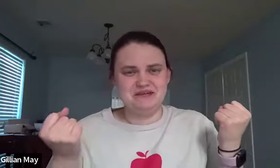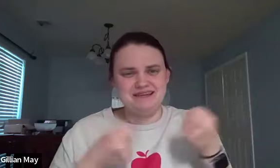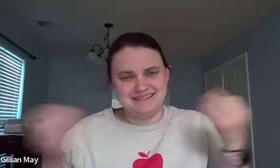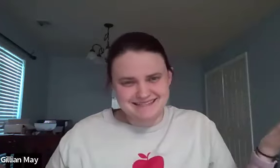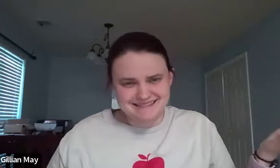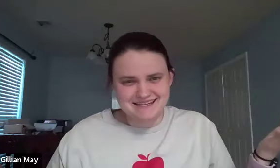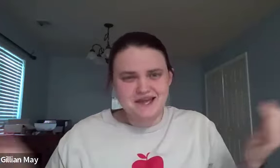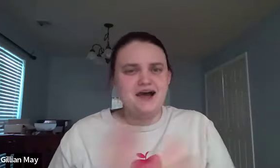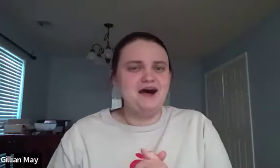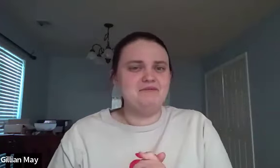make sense.